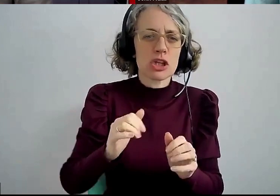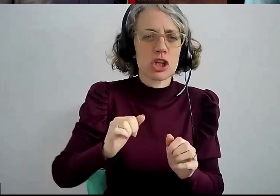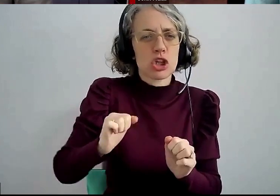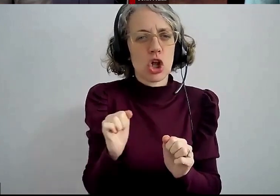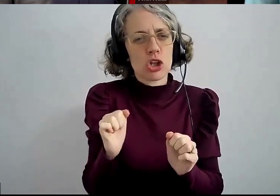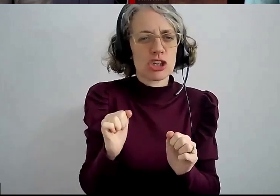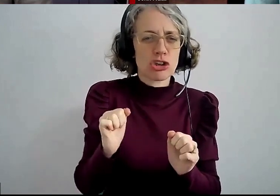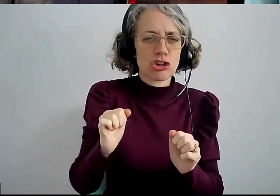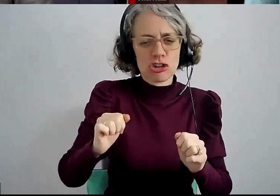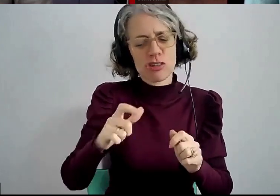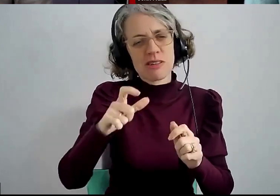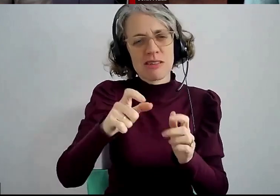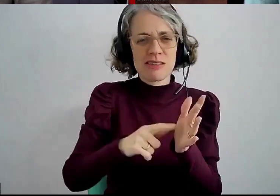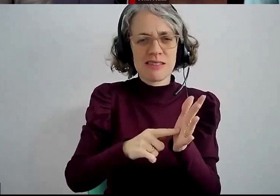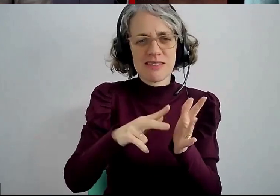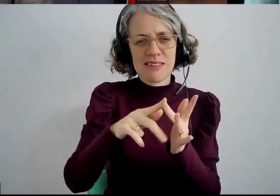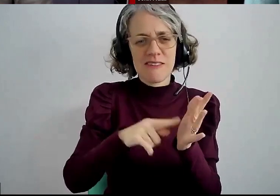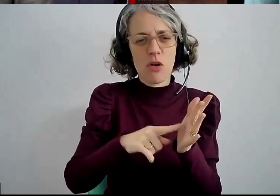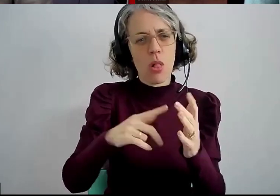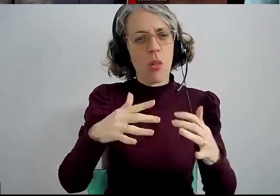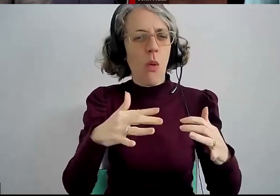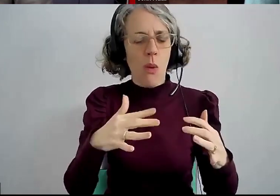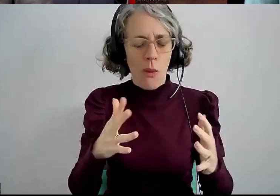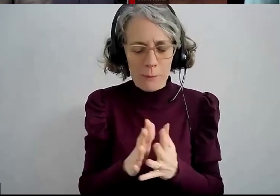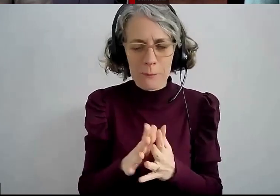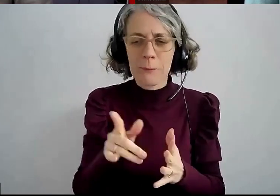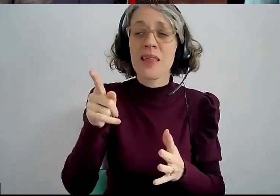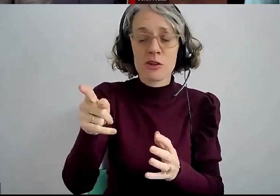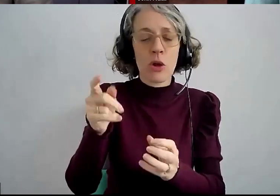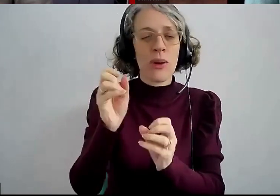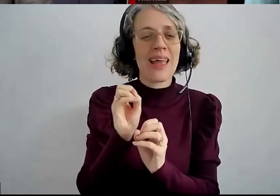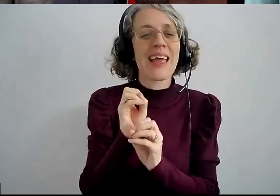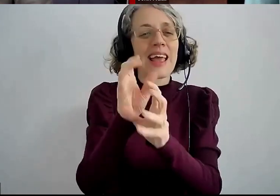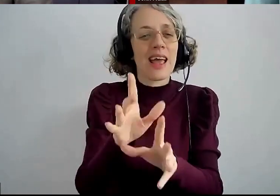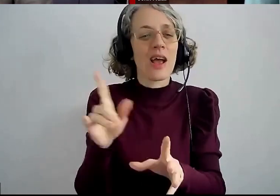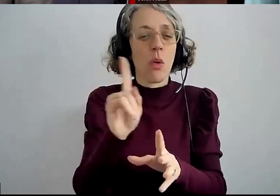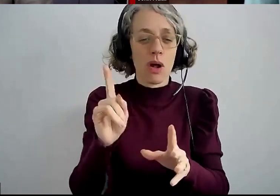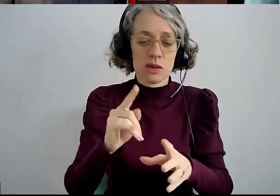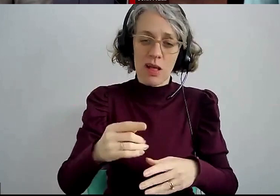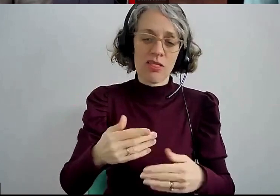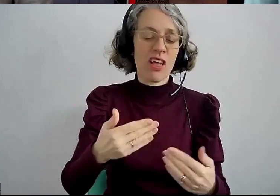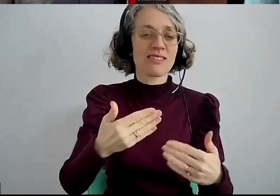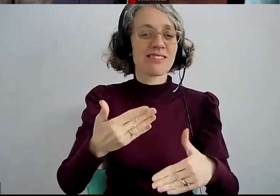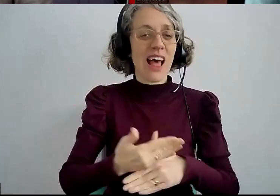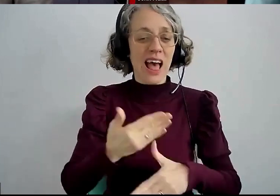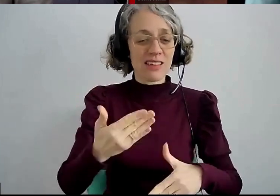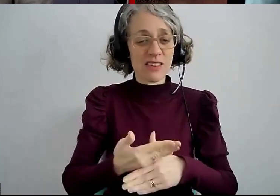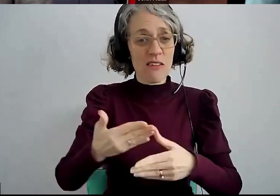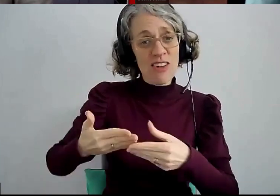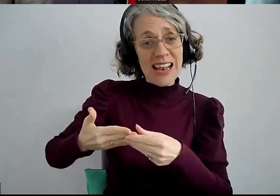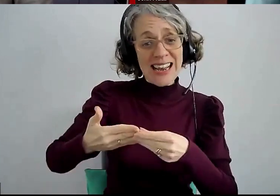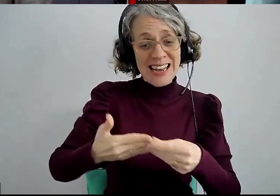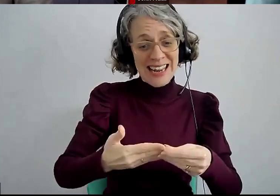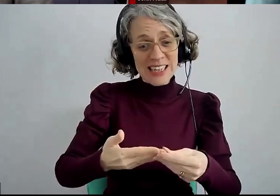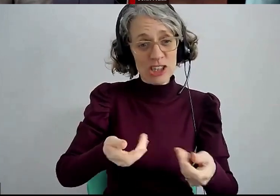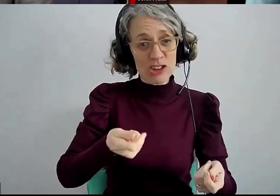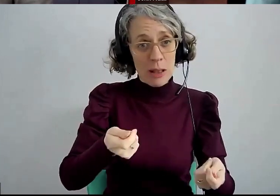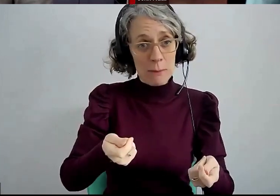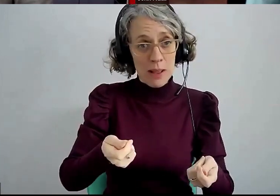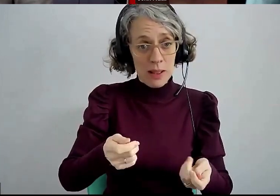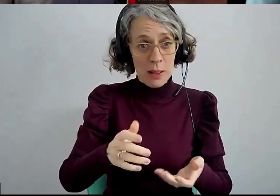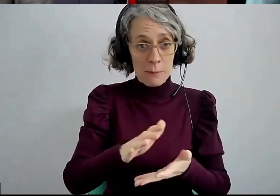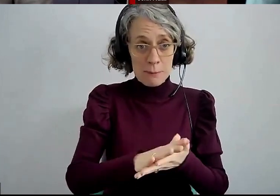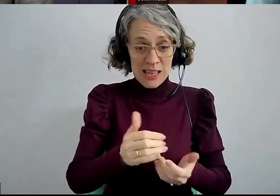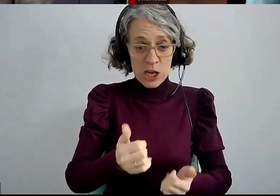said this. He said, the task of leadership is not to put greatness